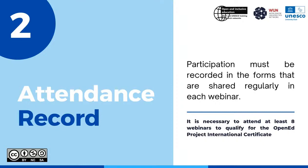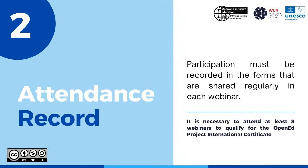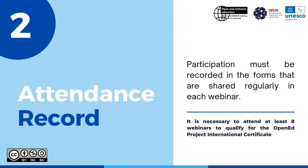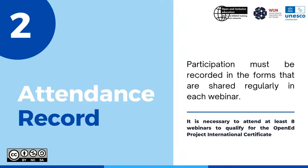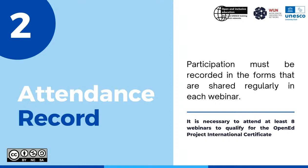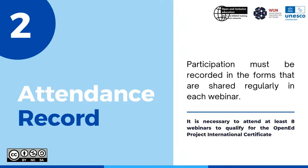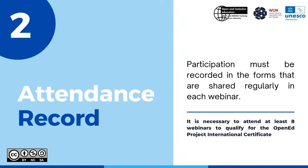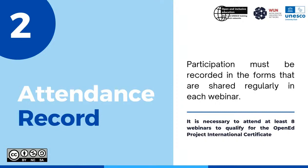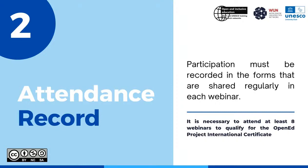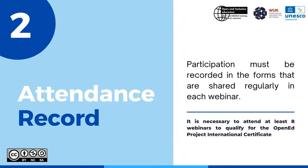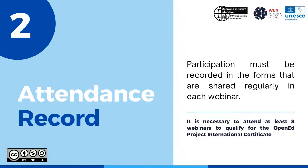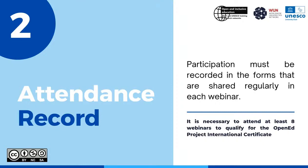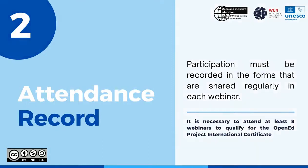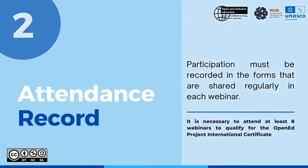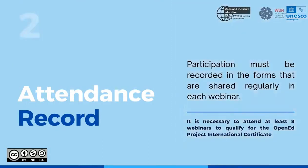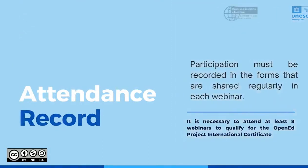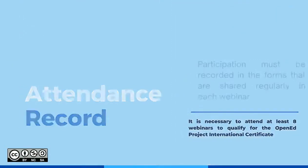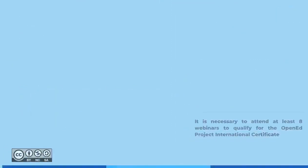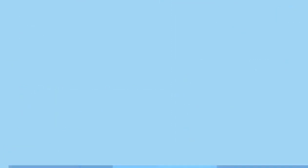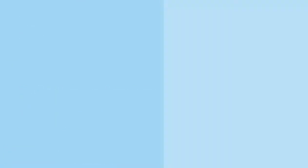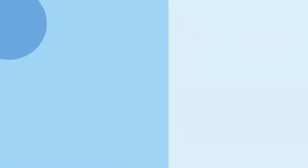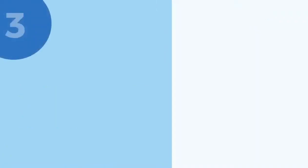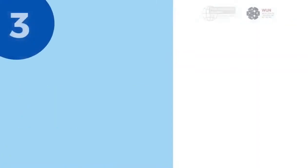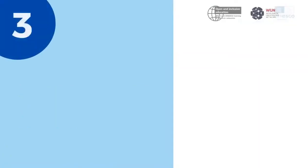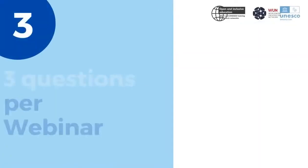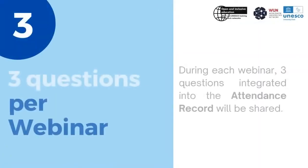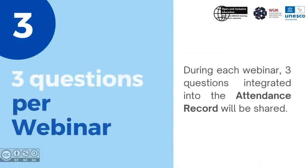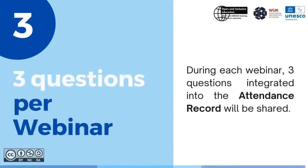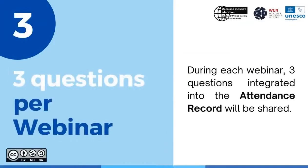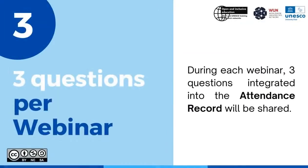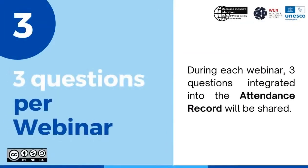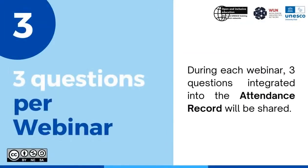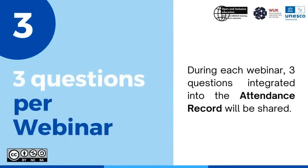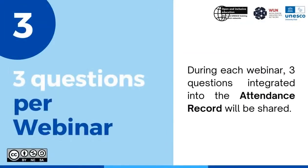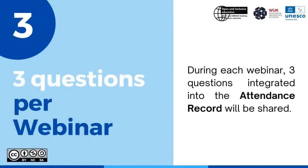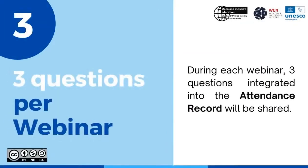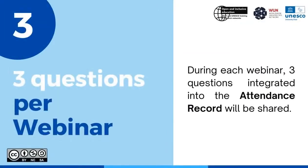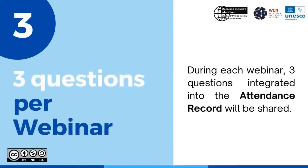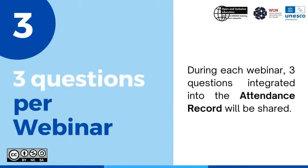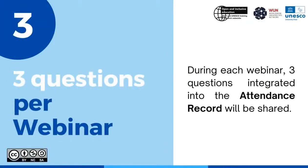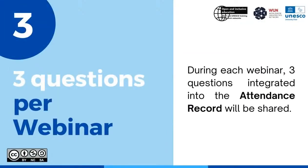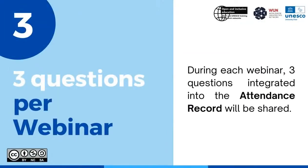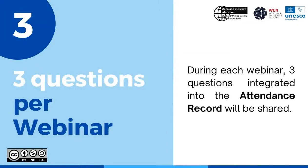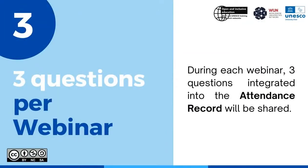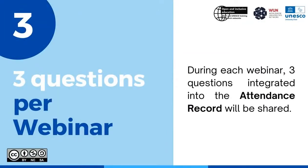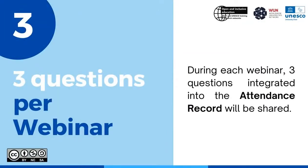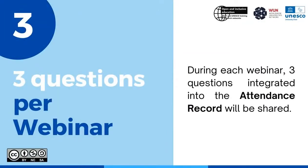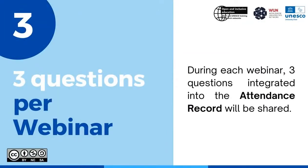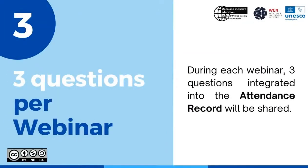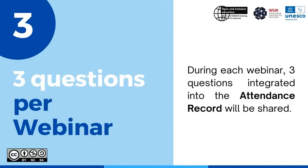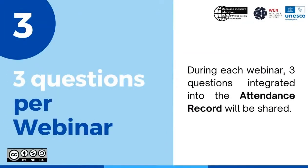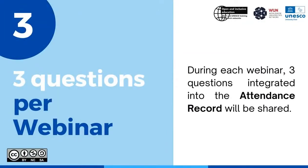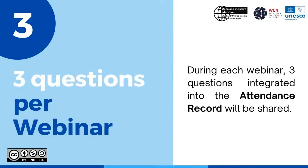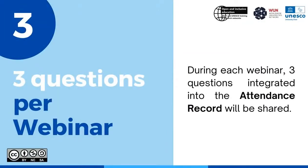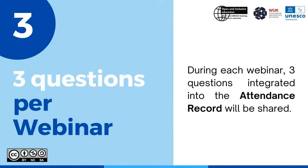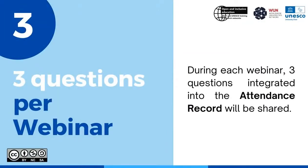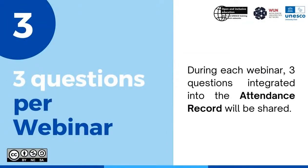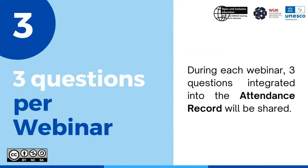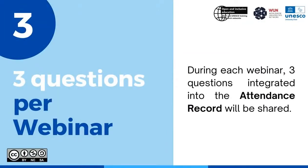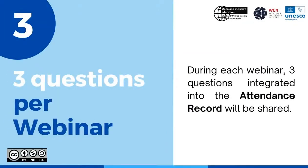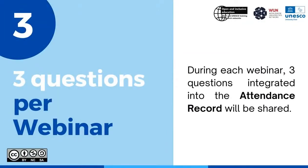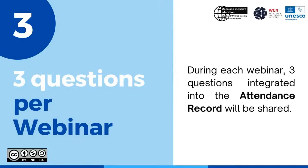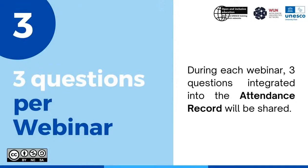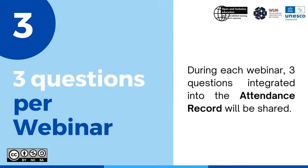Project International Certificate. Step 3. 3 questions per webinar. During